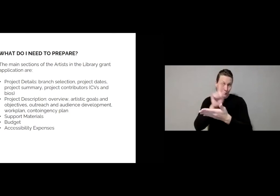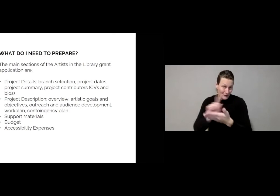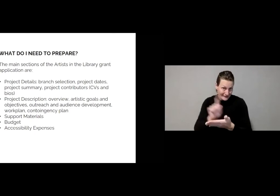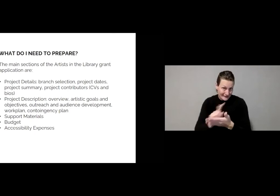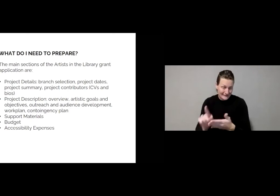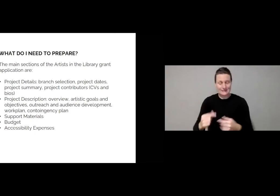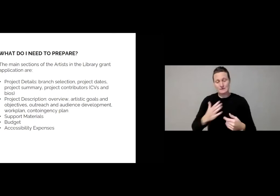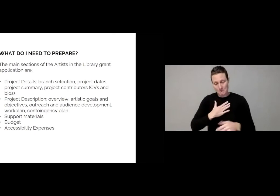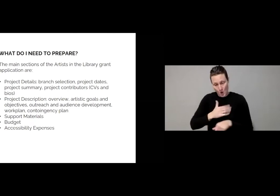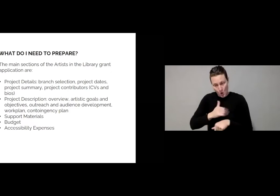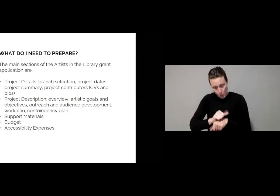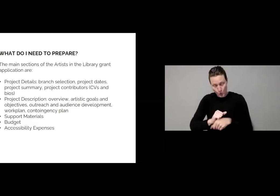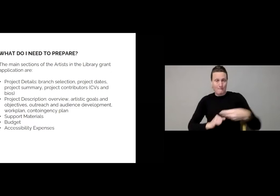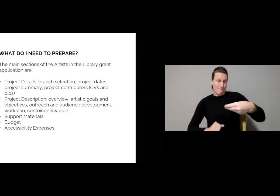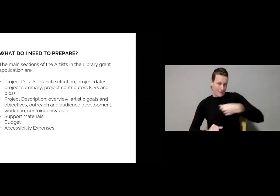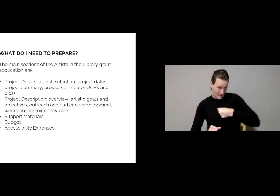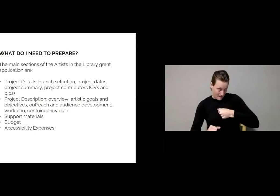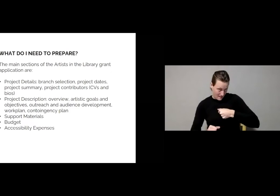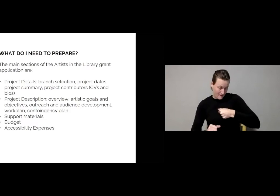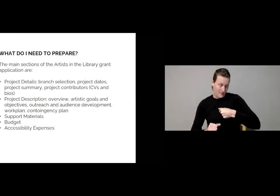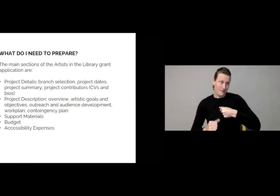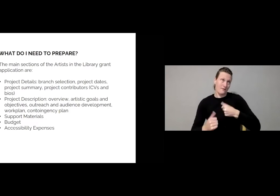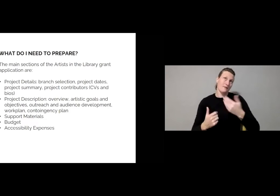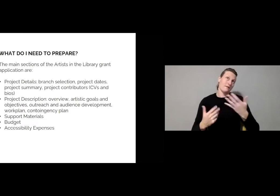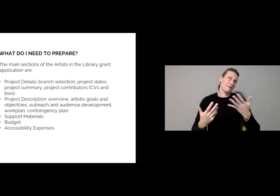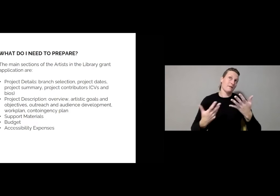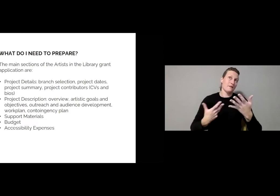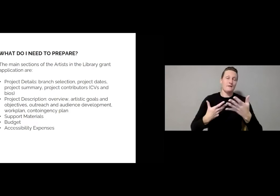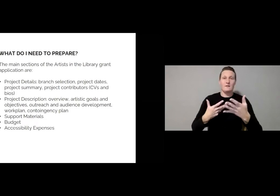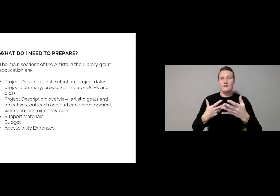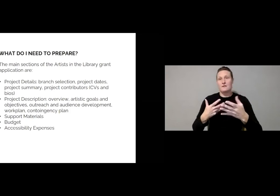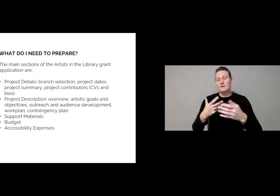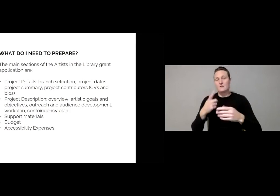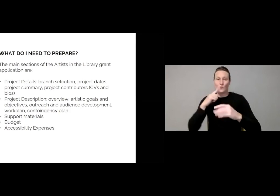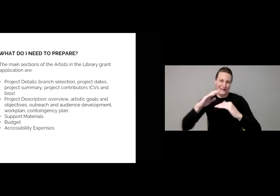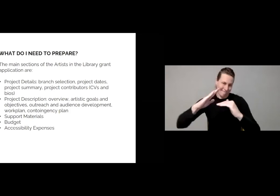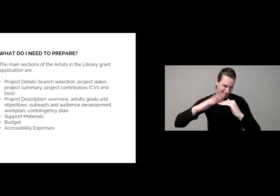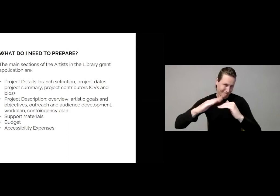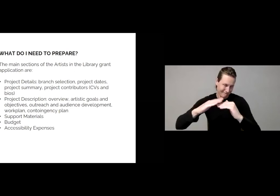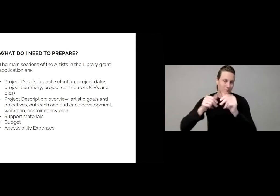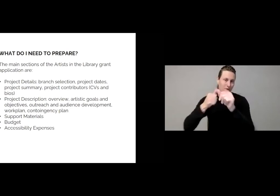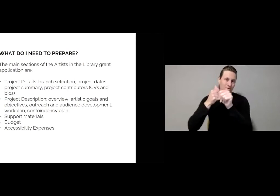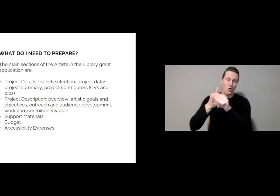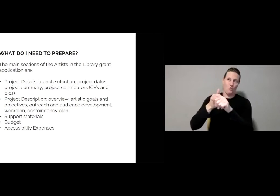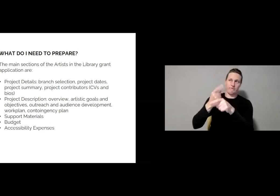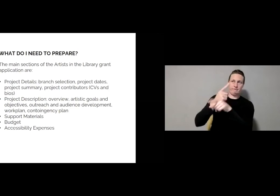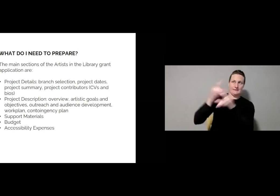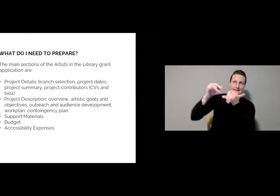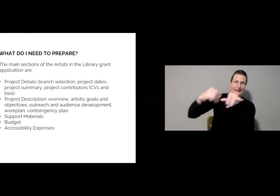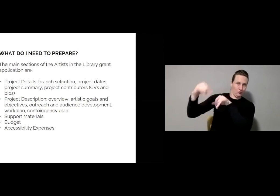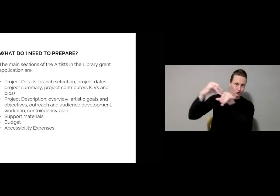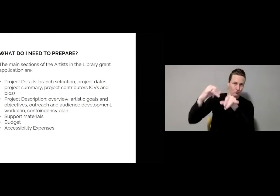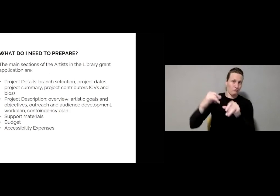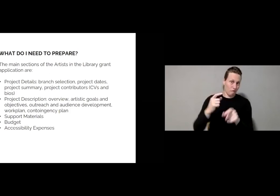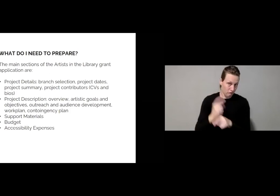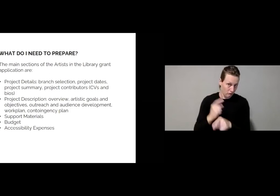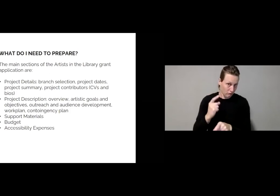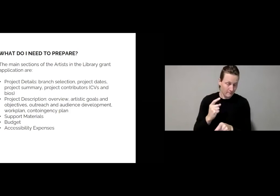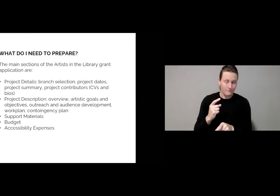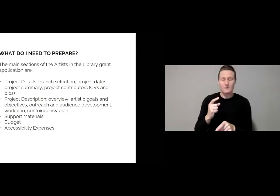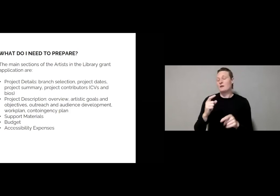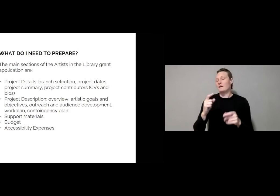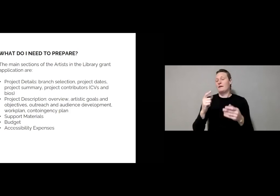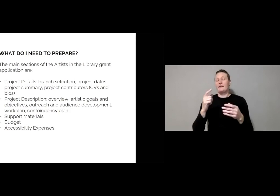labor time at, you know, at least CARFAC minimum rates, and it comes up to $7,000